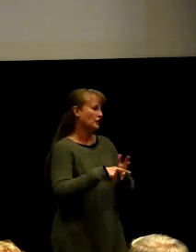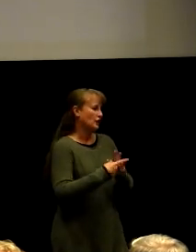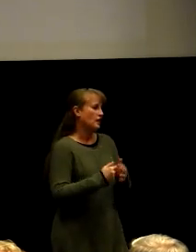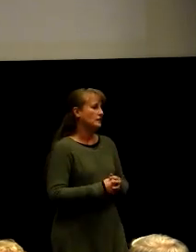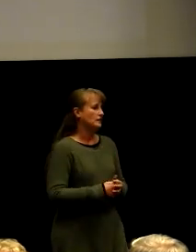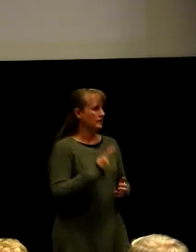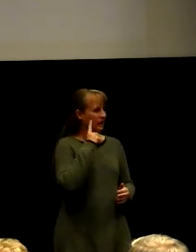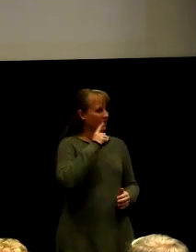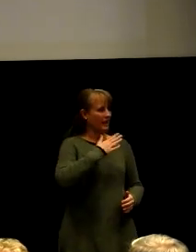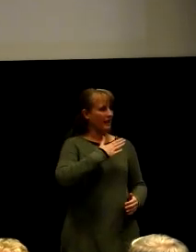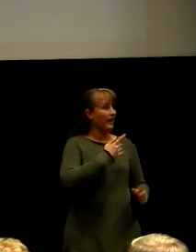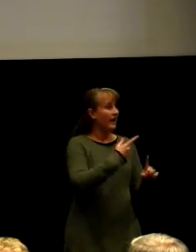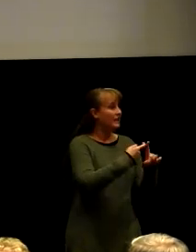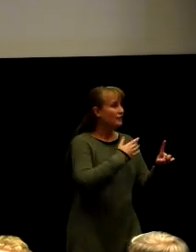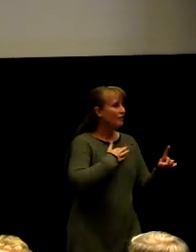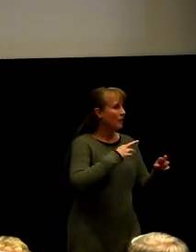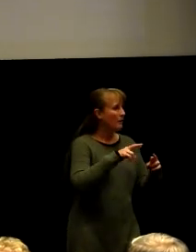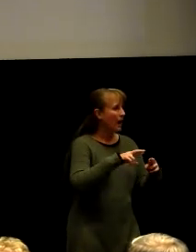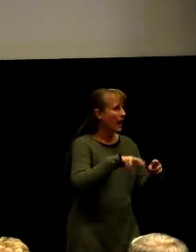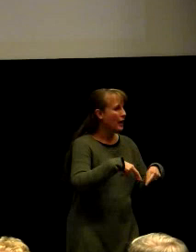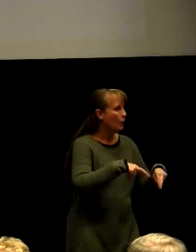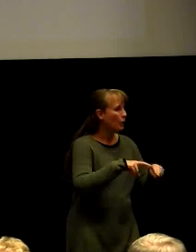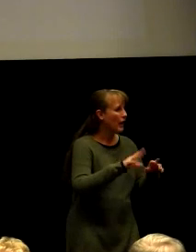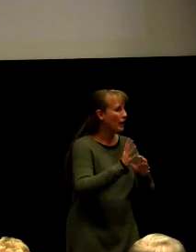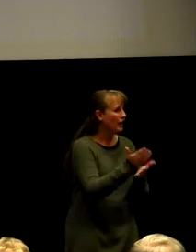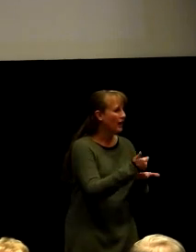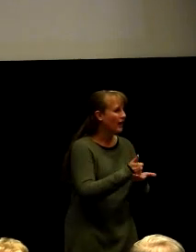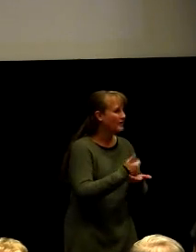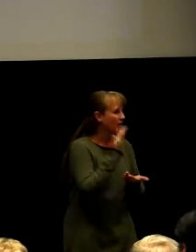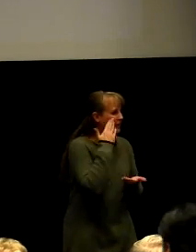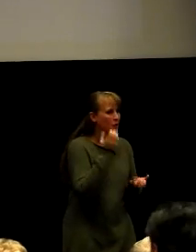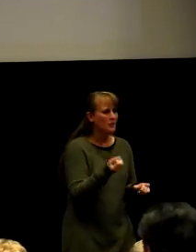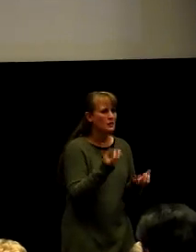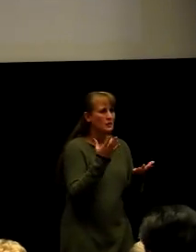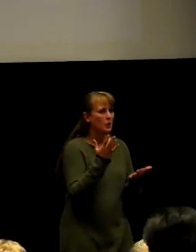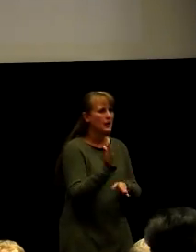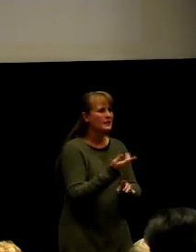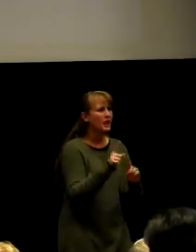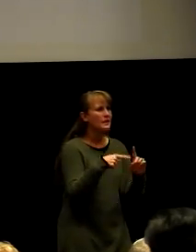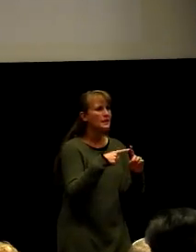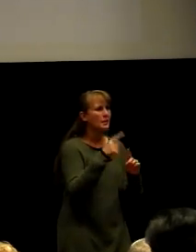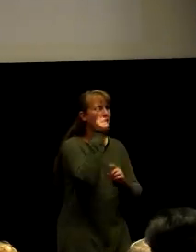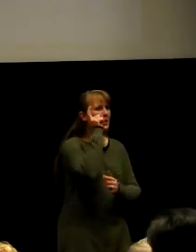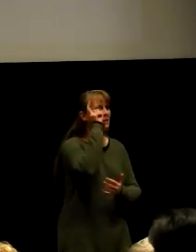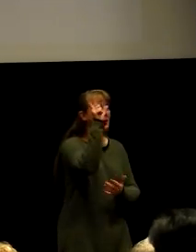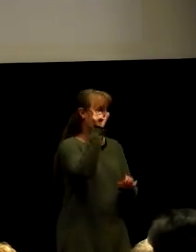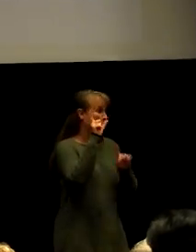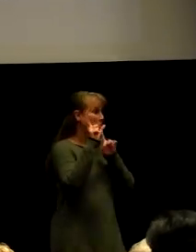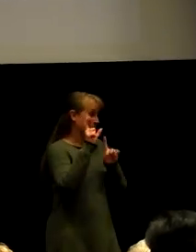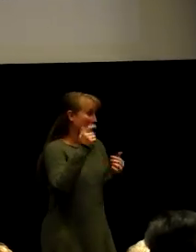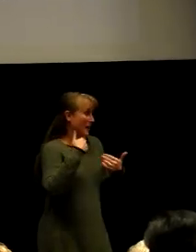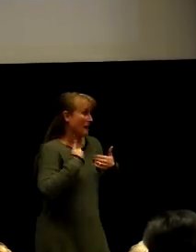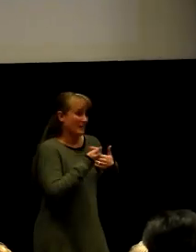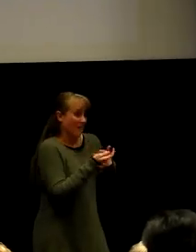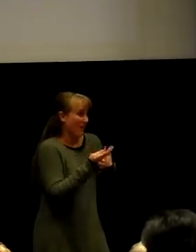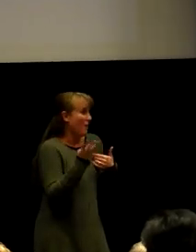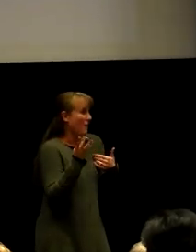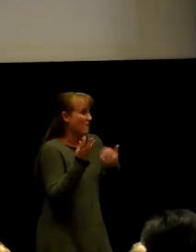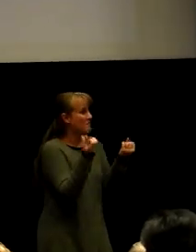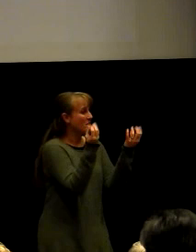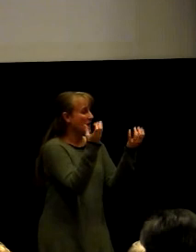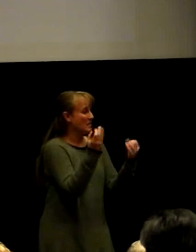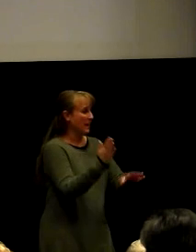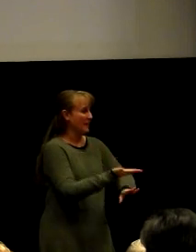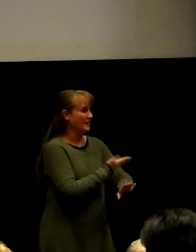from my record collection. I didn't know there were so many songs about the moon, but there are, it turns out, very, very